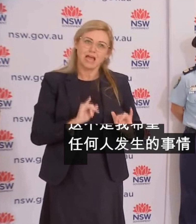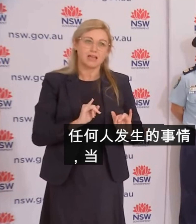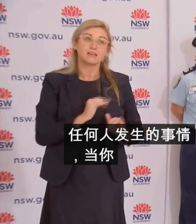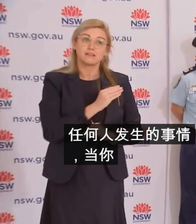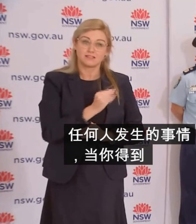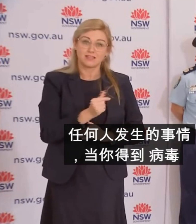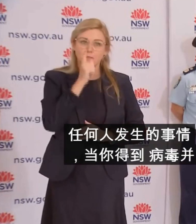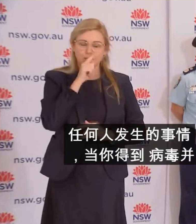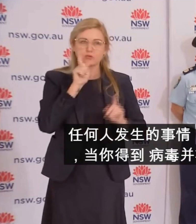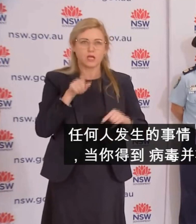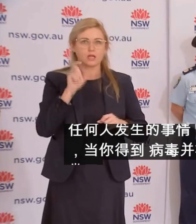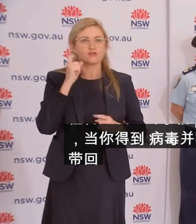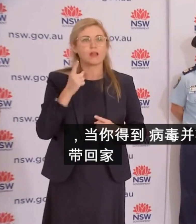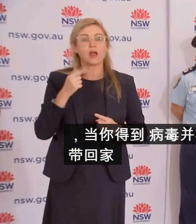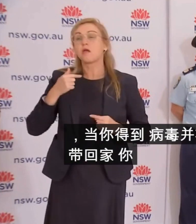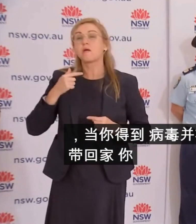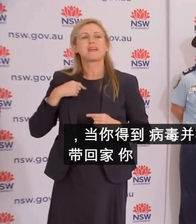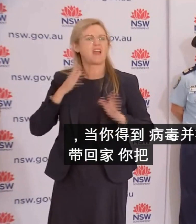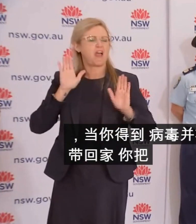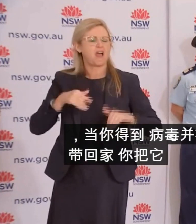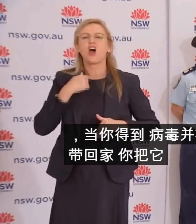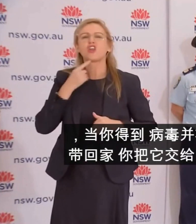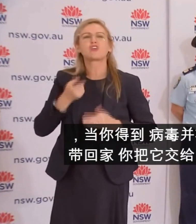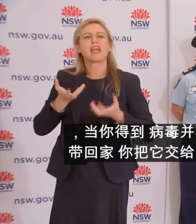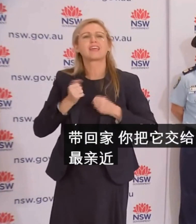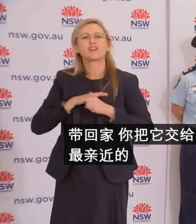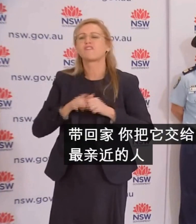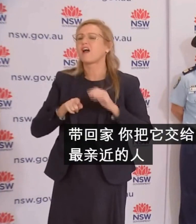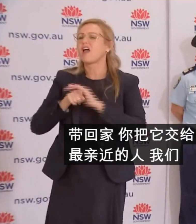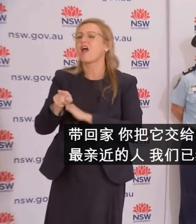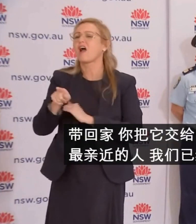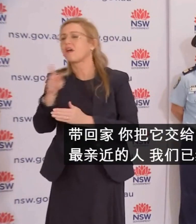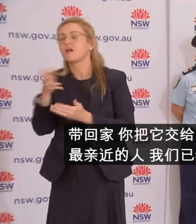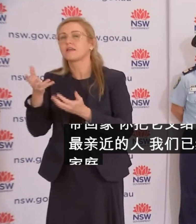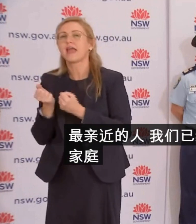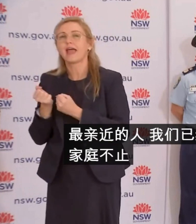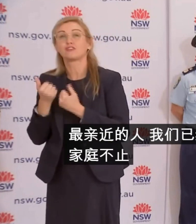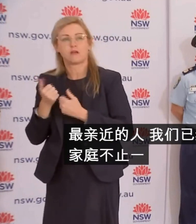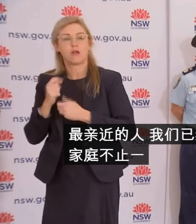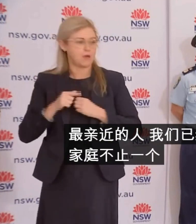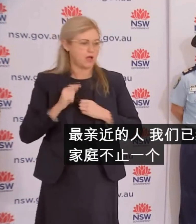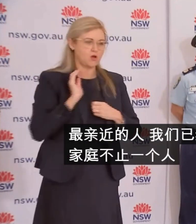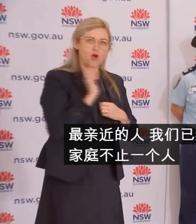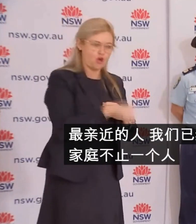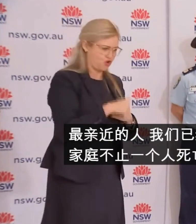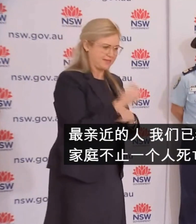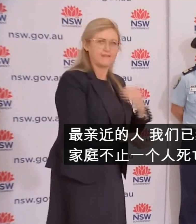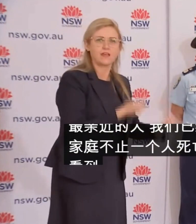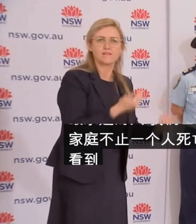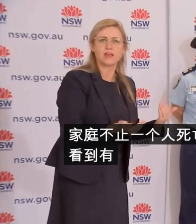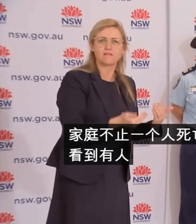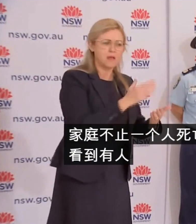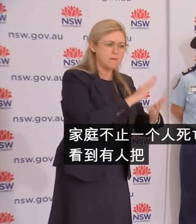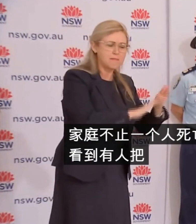to get that message. When you get the virus and take it home, you're giving it to those closest to you, and we've seen some families have more than one death.